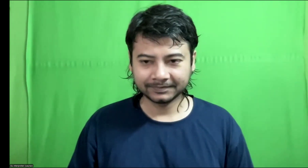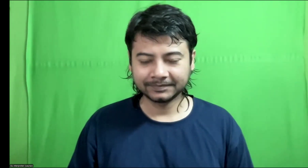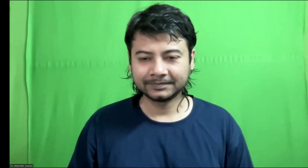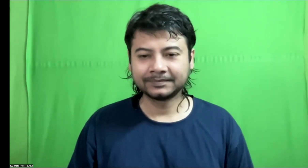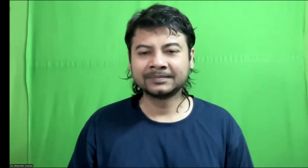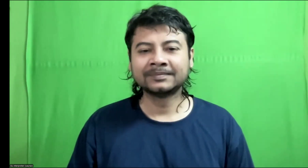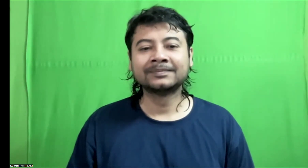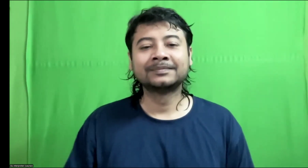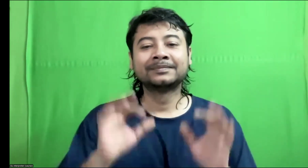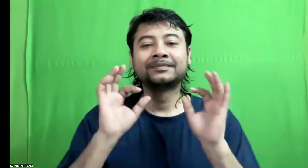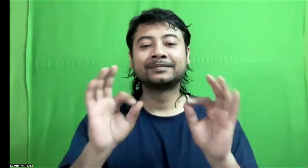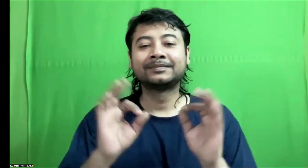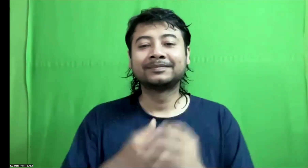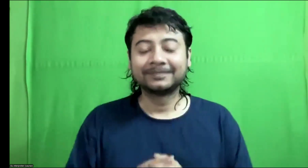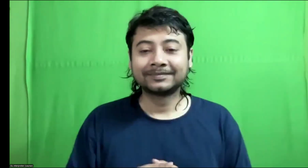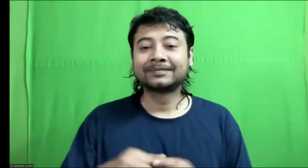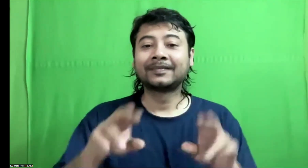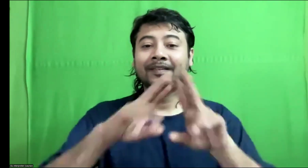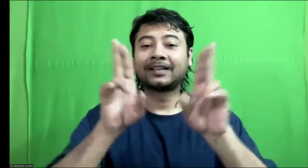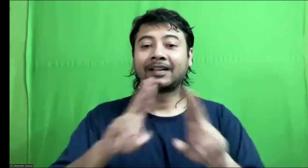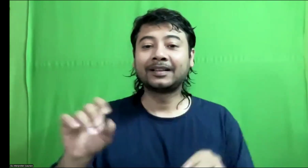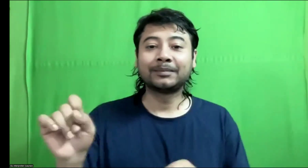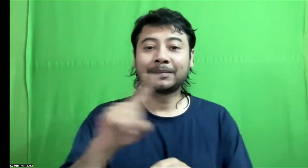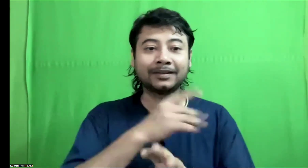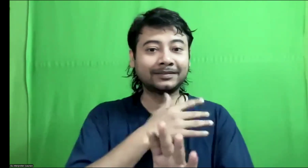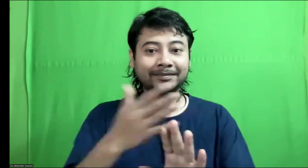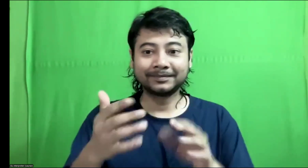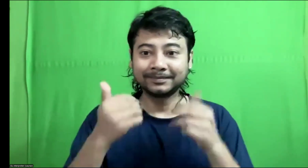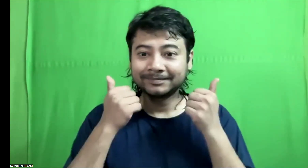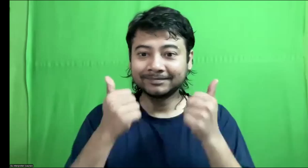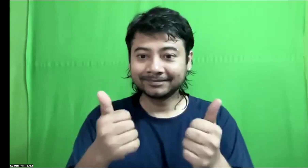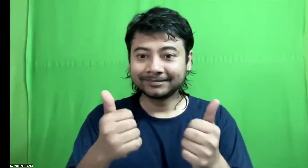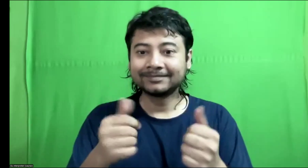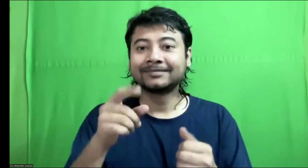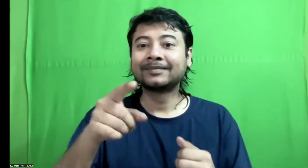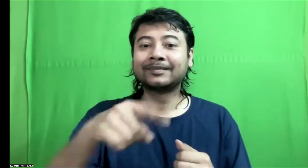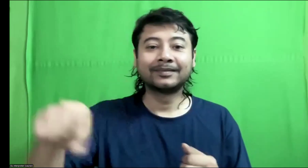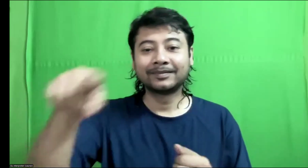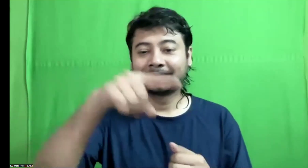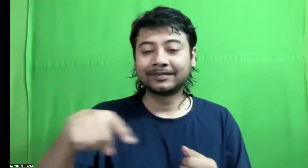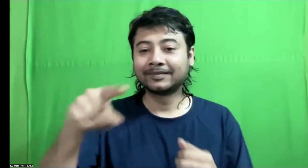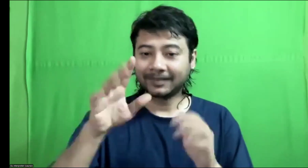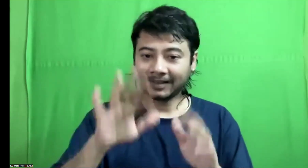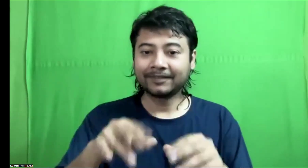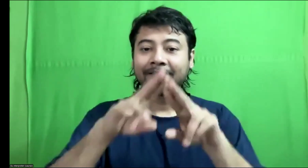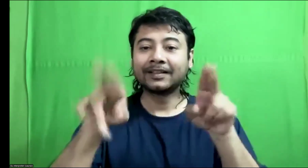So how is Kartik going on? How is everybody's busy offering lamps to Lord Damodar?